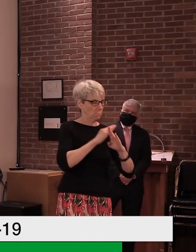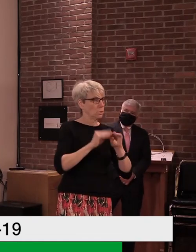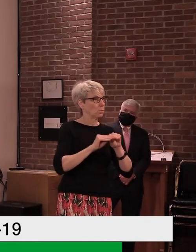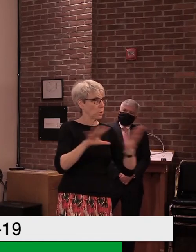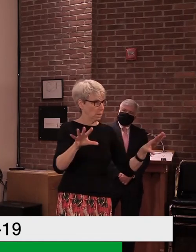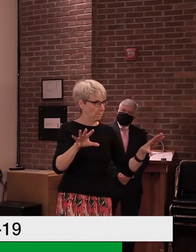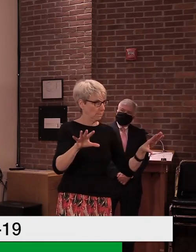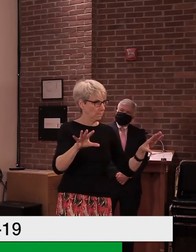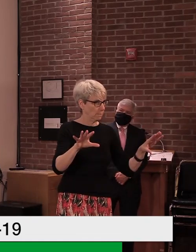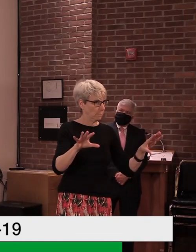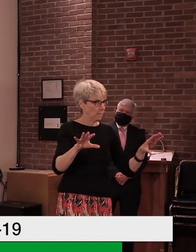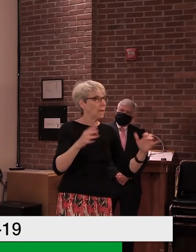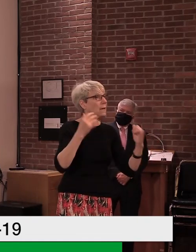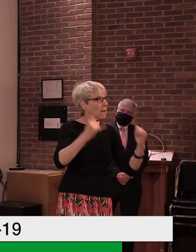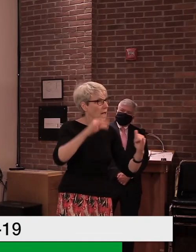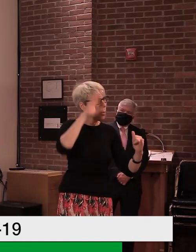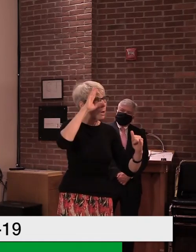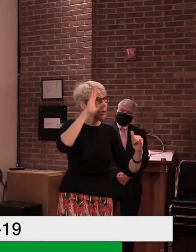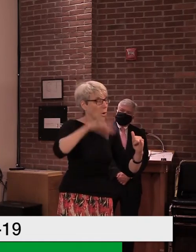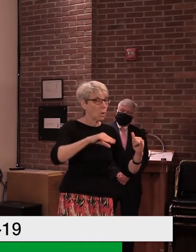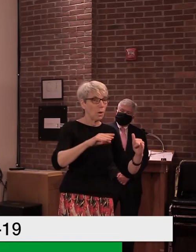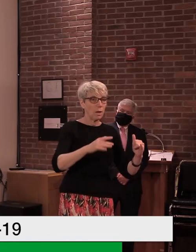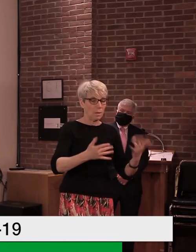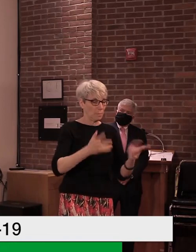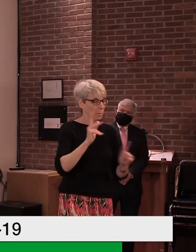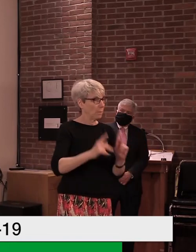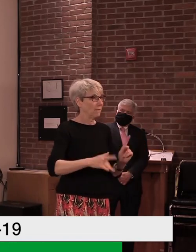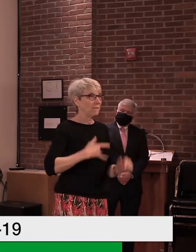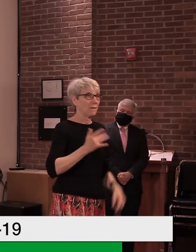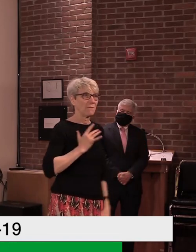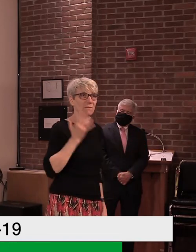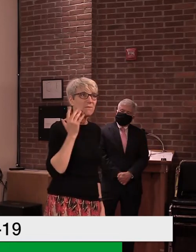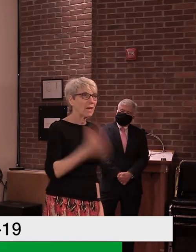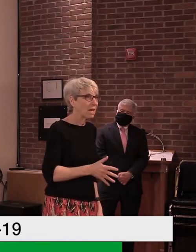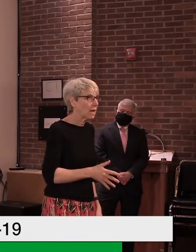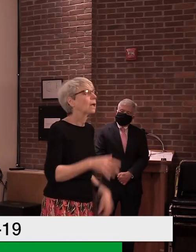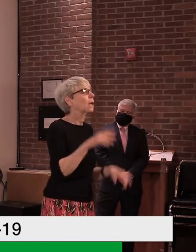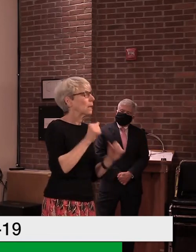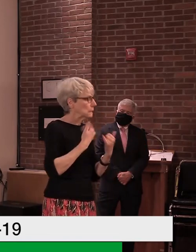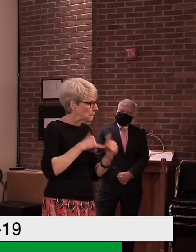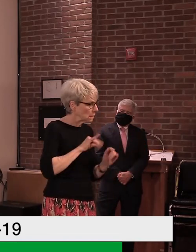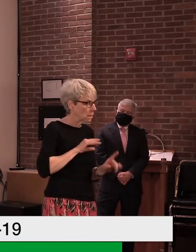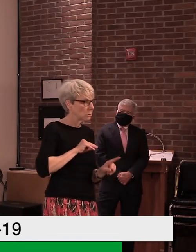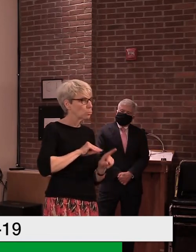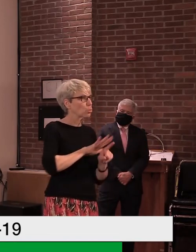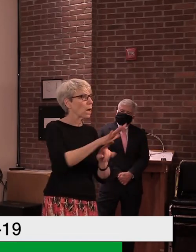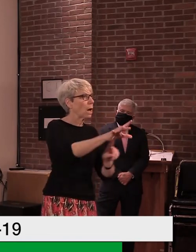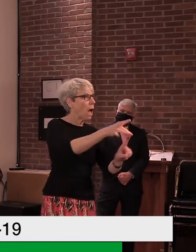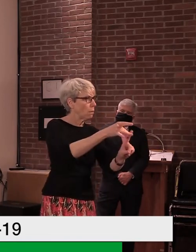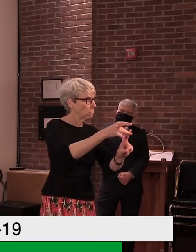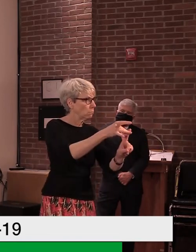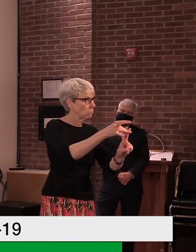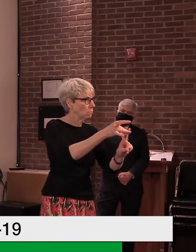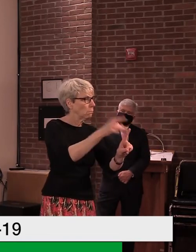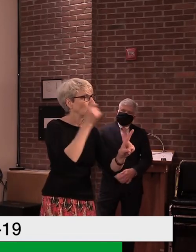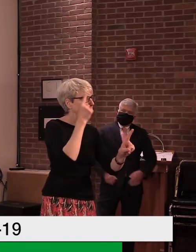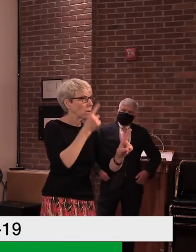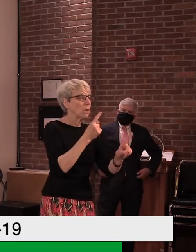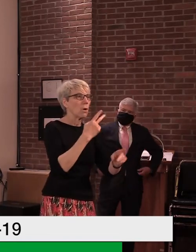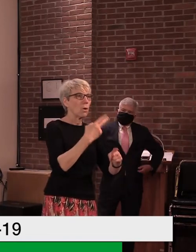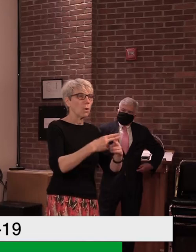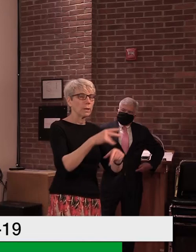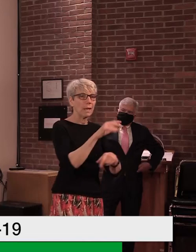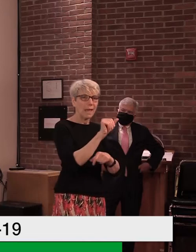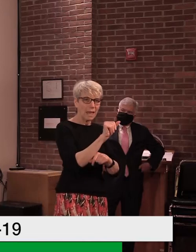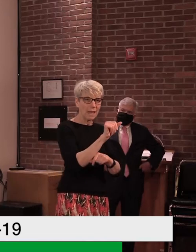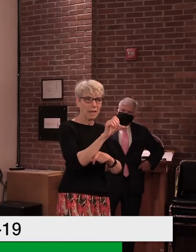and especially what I've termed pre-symptomatic transmission in those 48 important hours